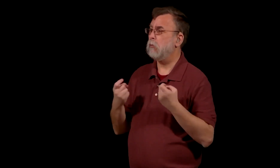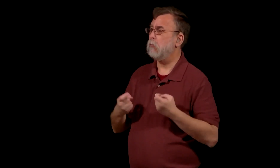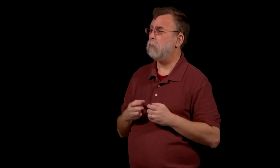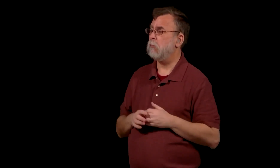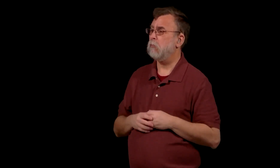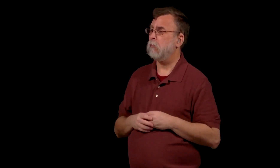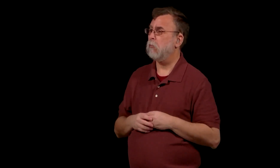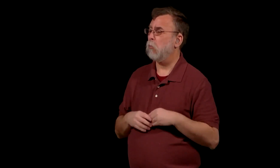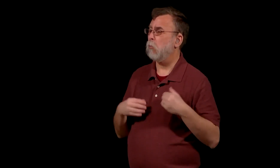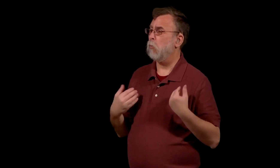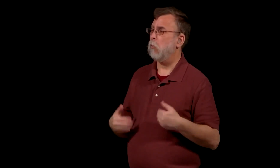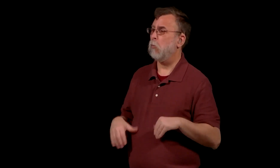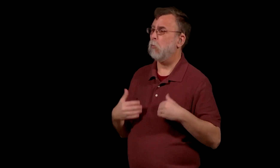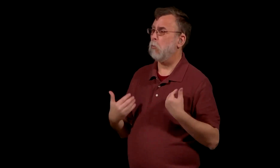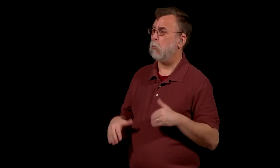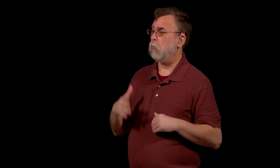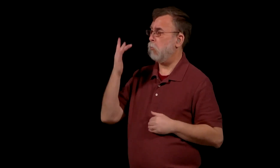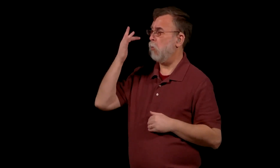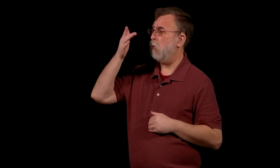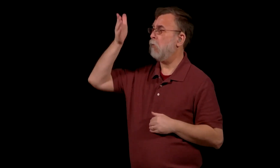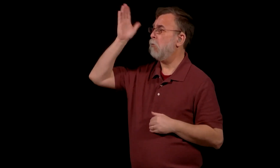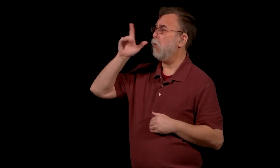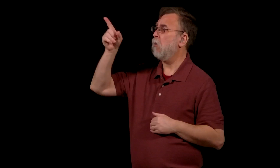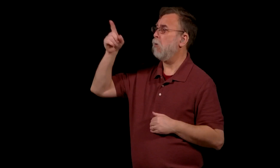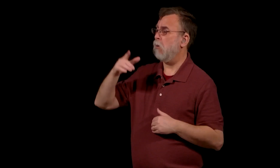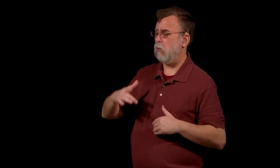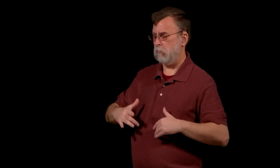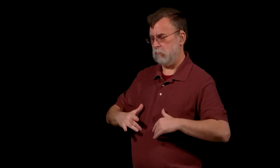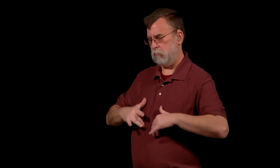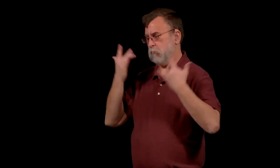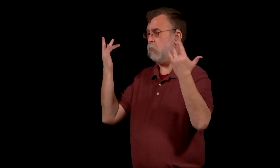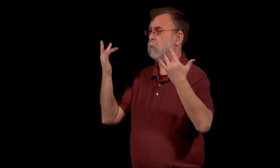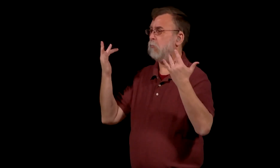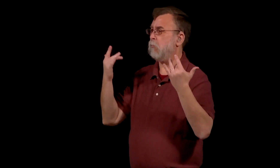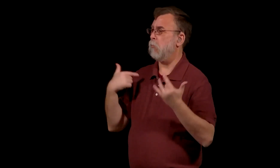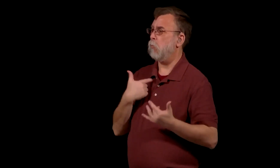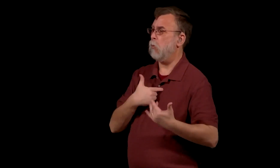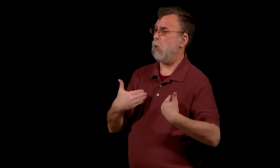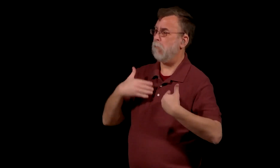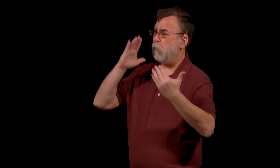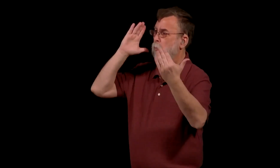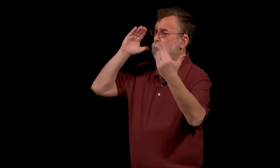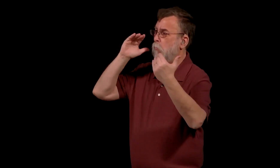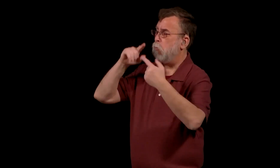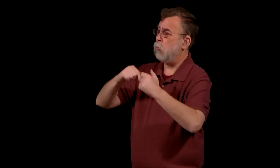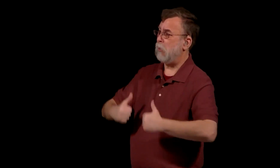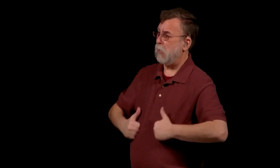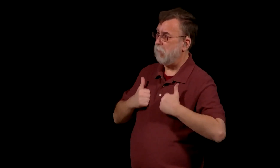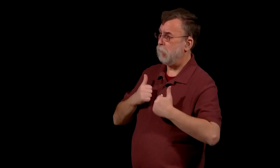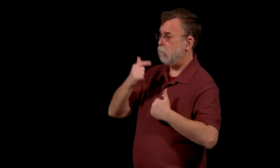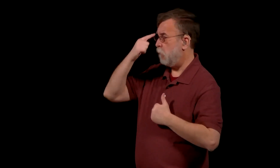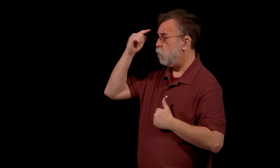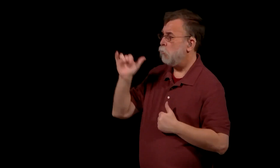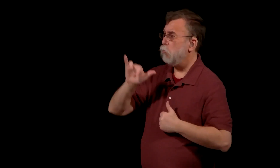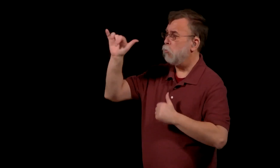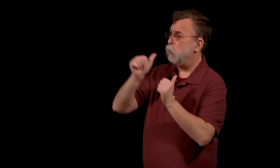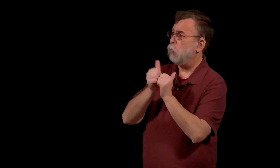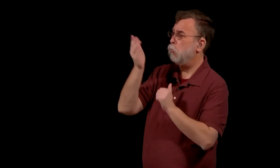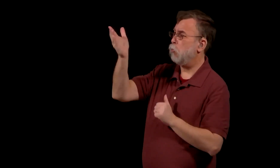all of our sins, washed them away. And God was thrilled to give us hope in our lives